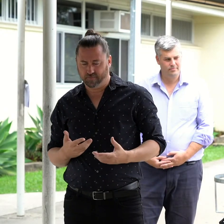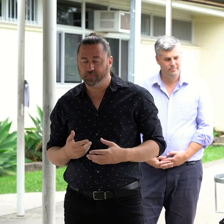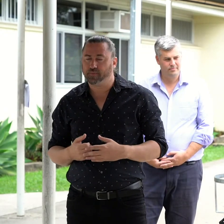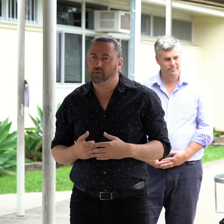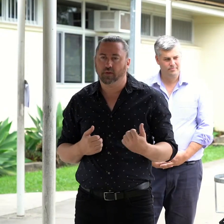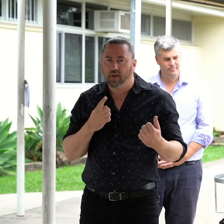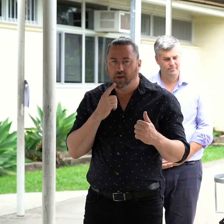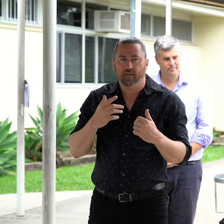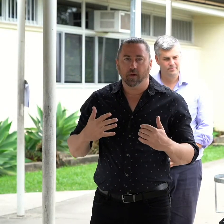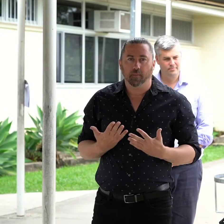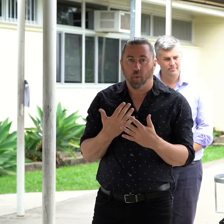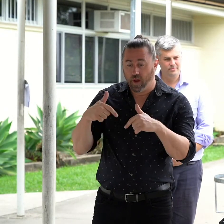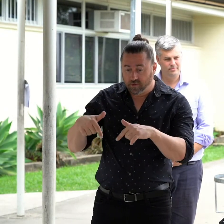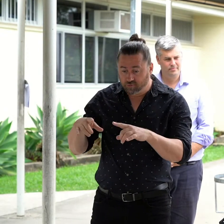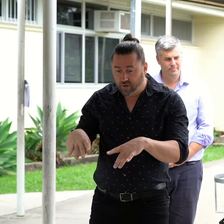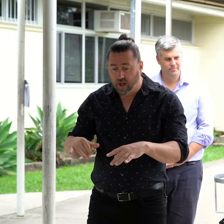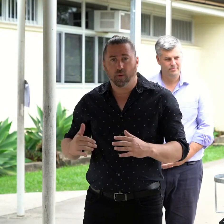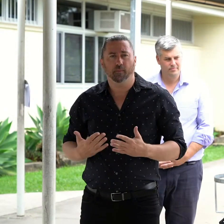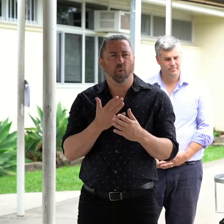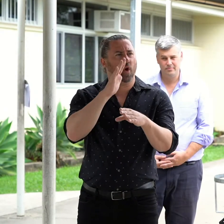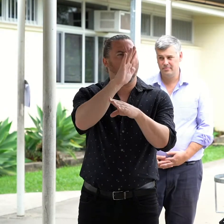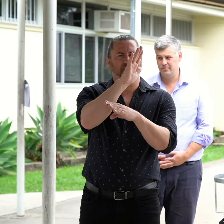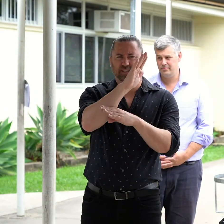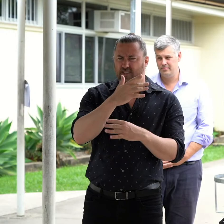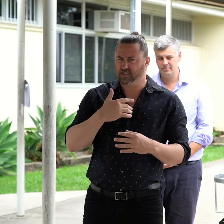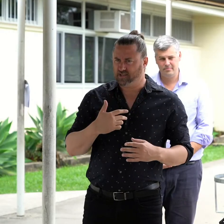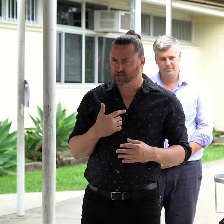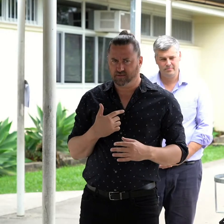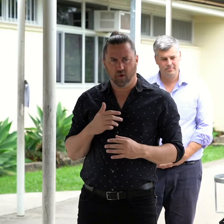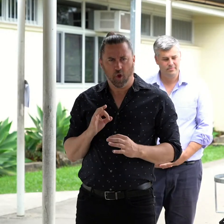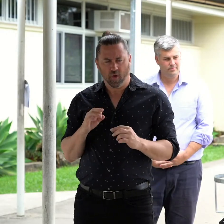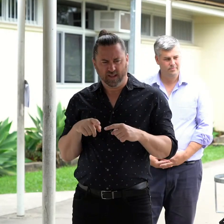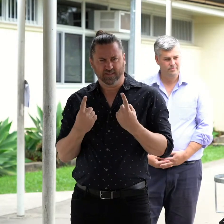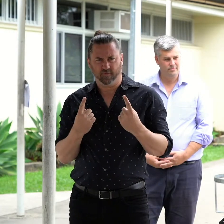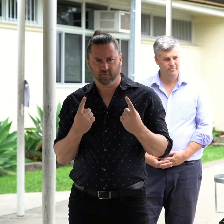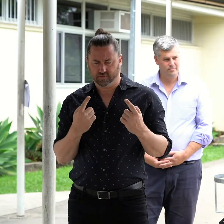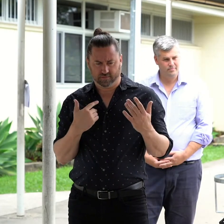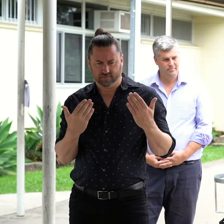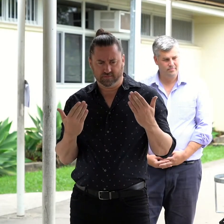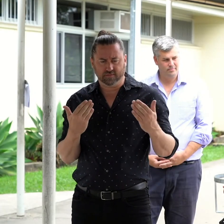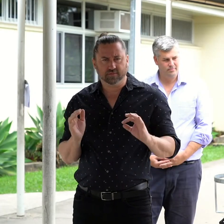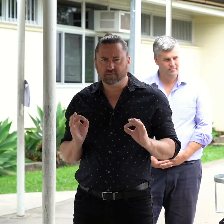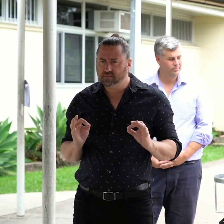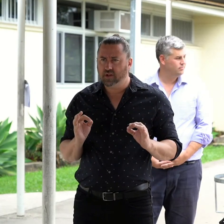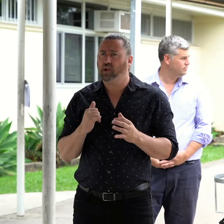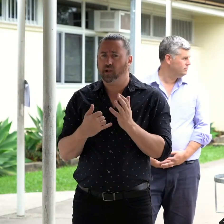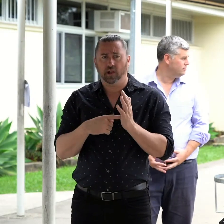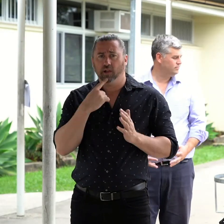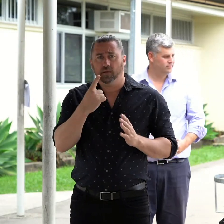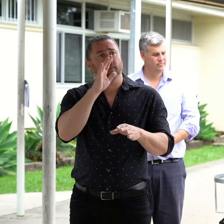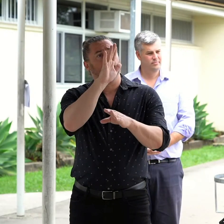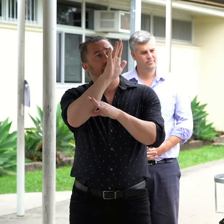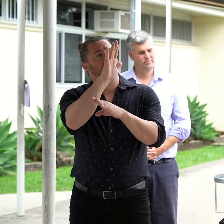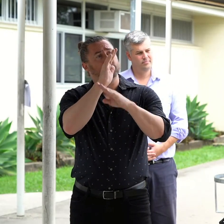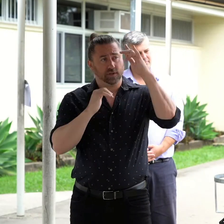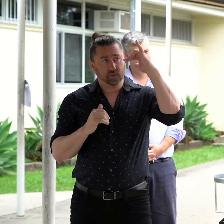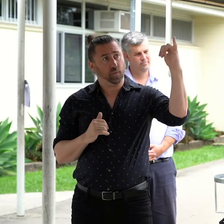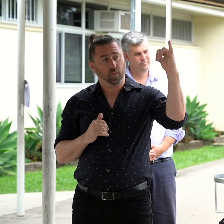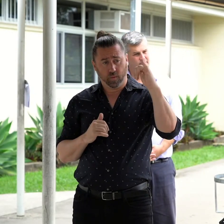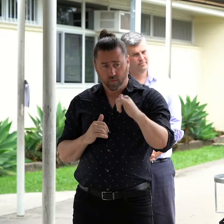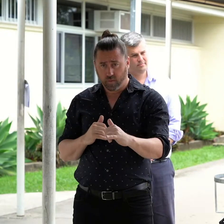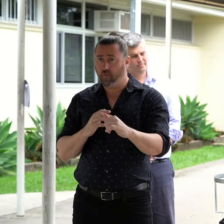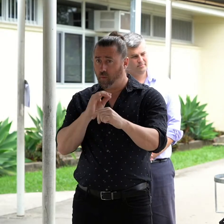are born in Australia, we're not treating you differently at this stage. We're saying you have to hotel quarantine if you're an